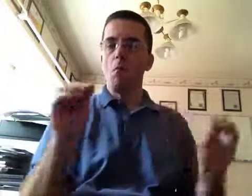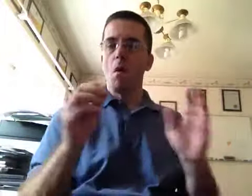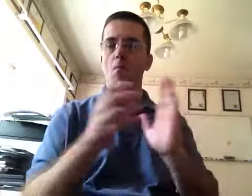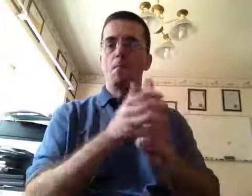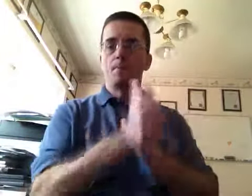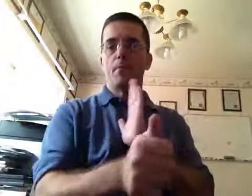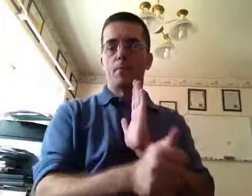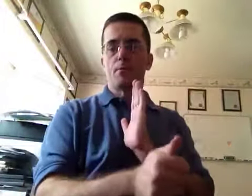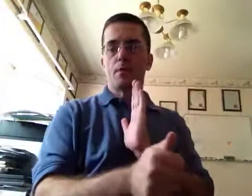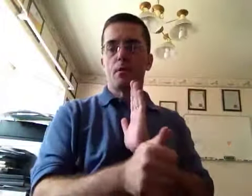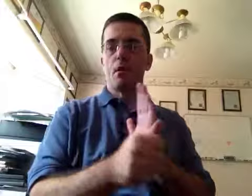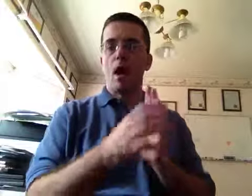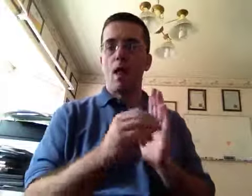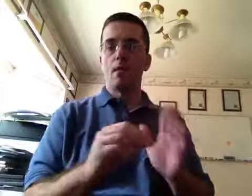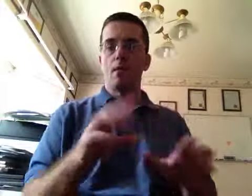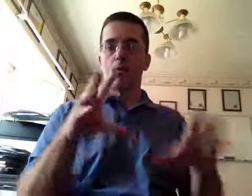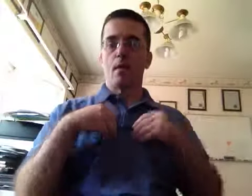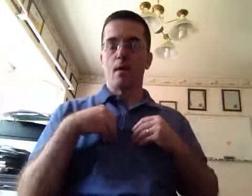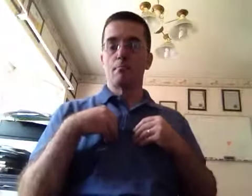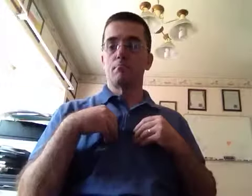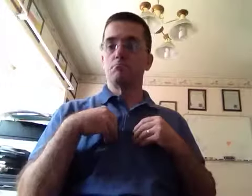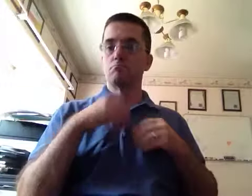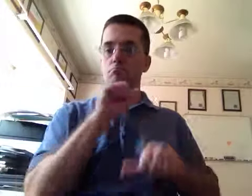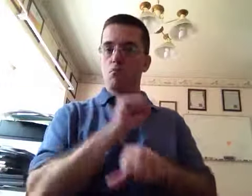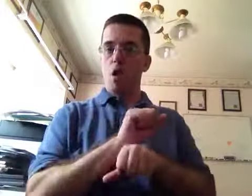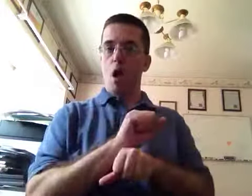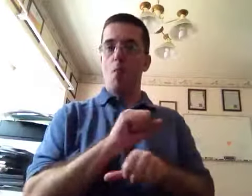and still land a job and feed your family.